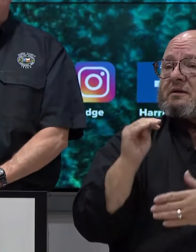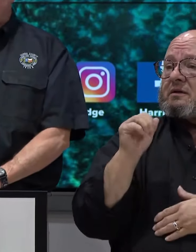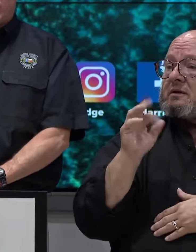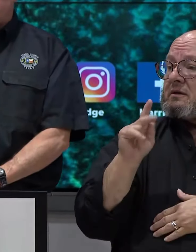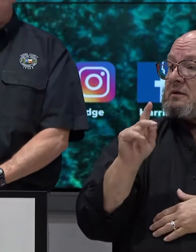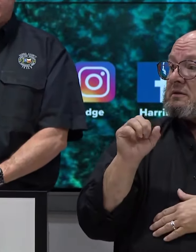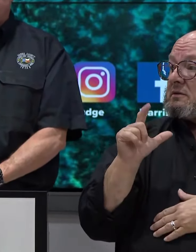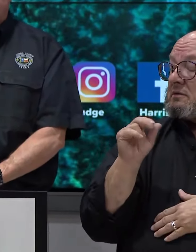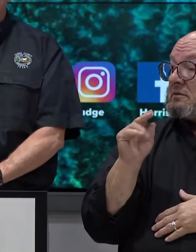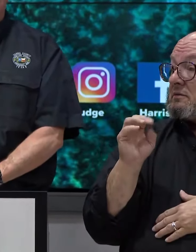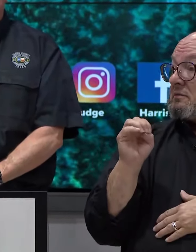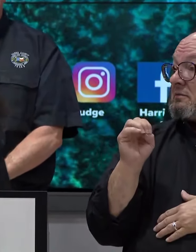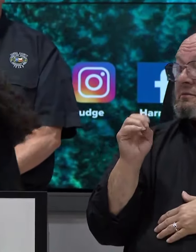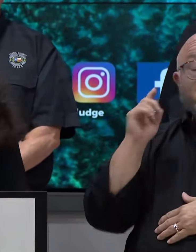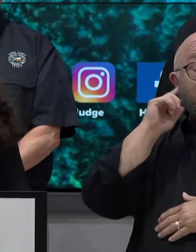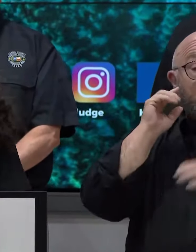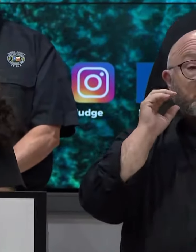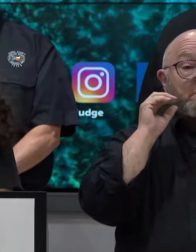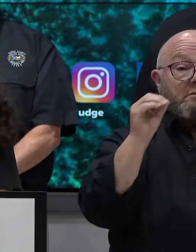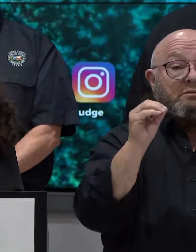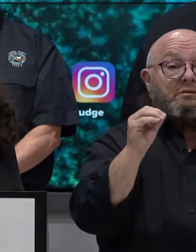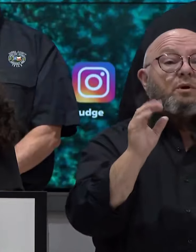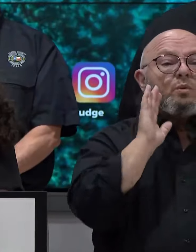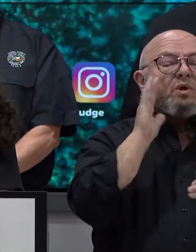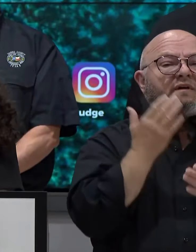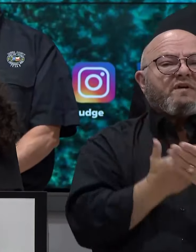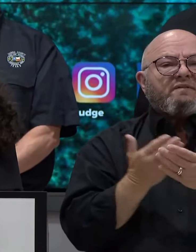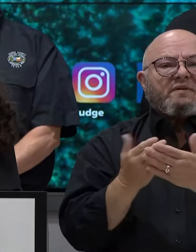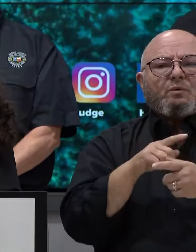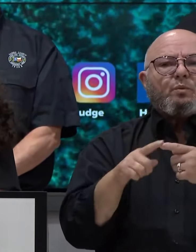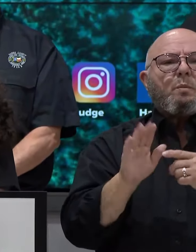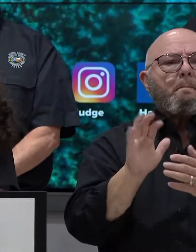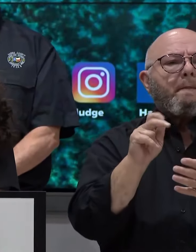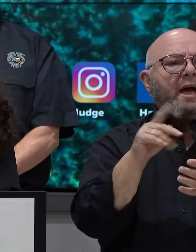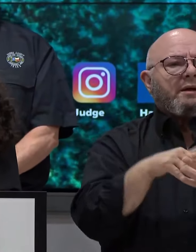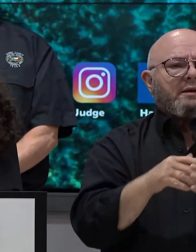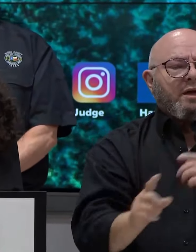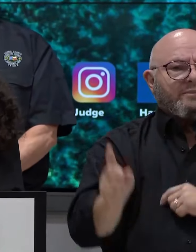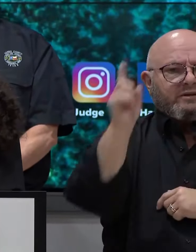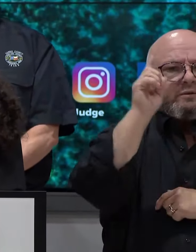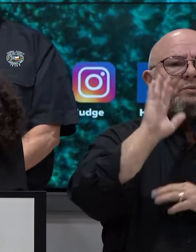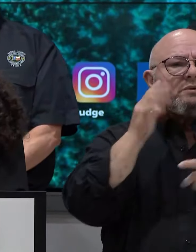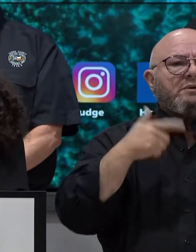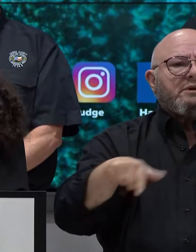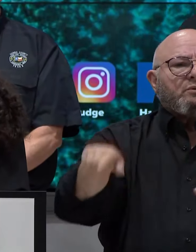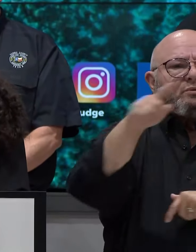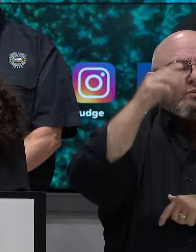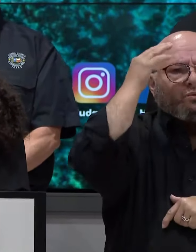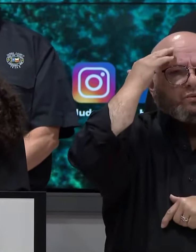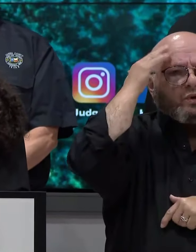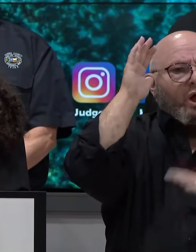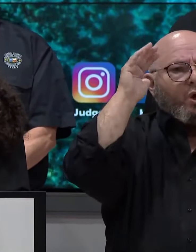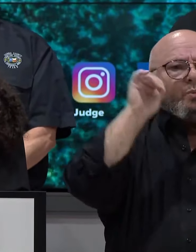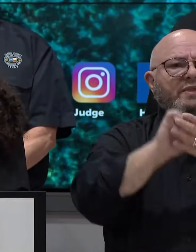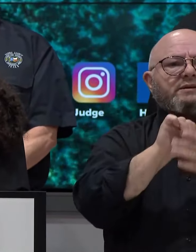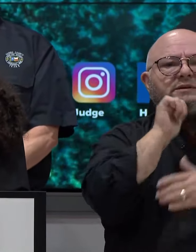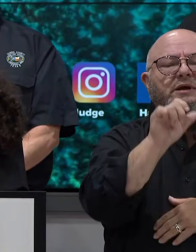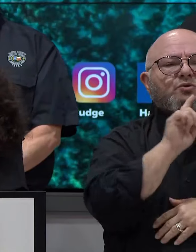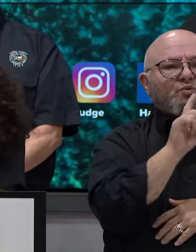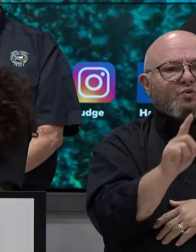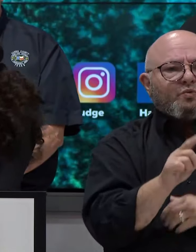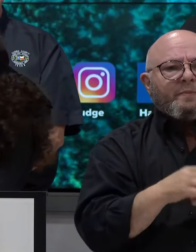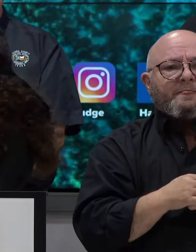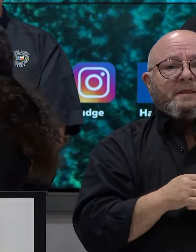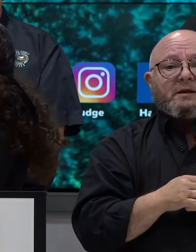Sloan if you've heard something. No, so we'll verify when we get back upstairs, and we'll let you guys know. I certainly hope that's not the case. And of